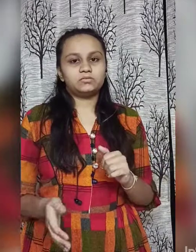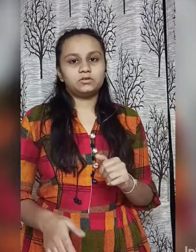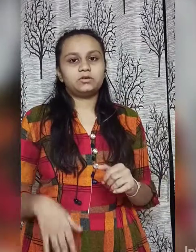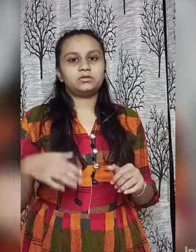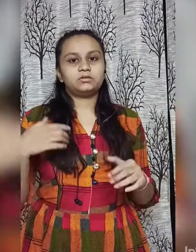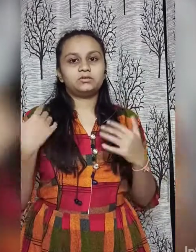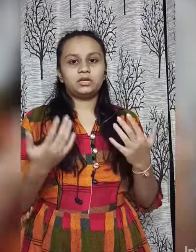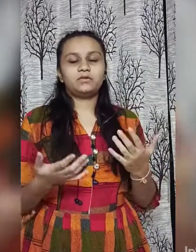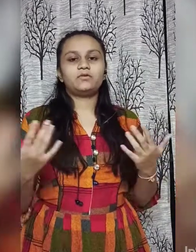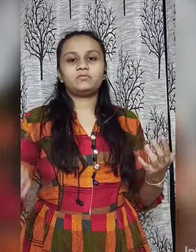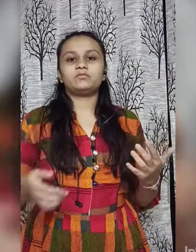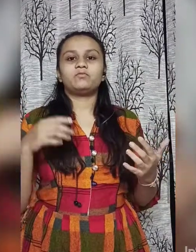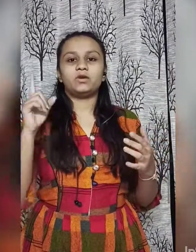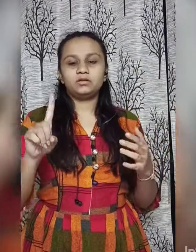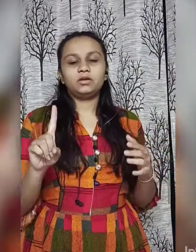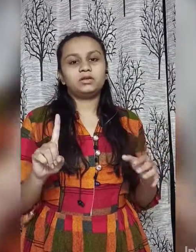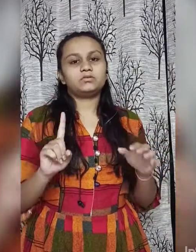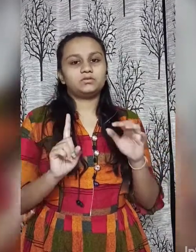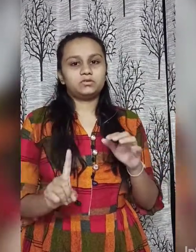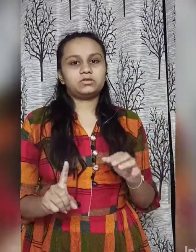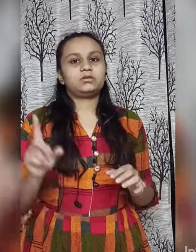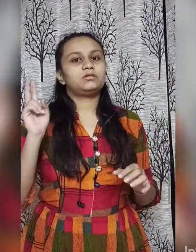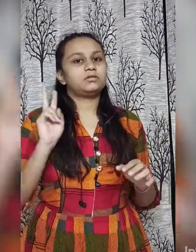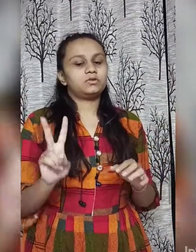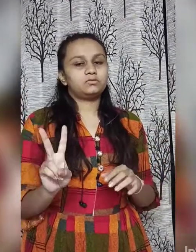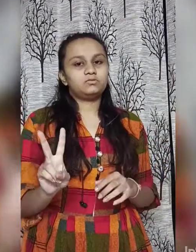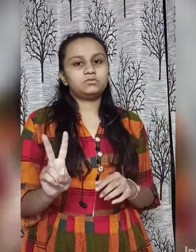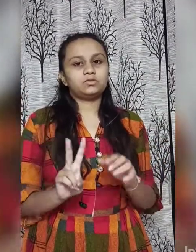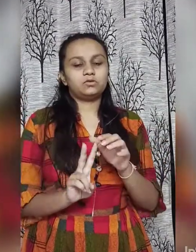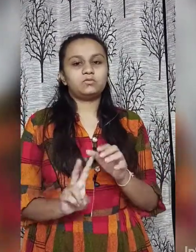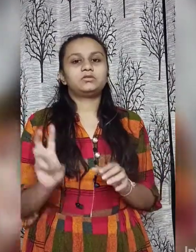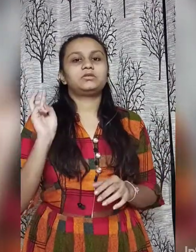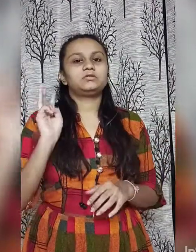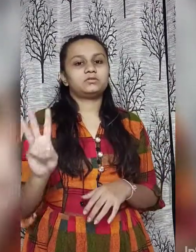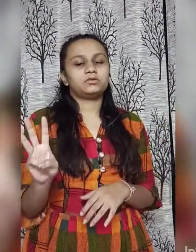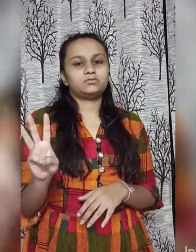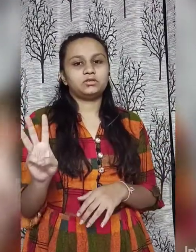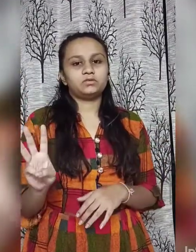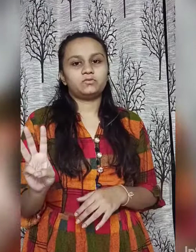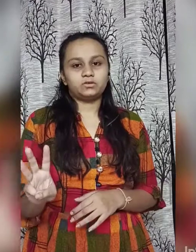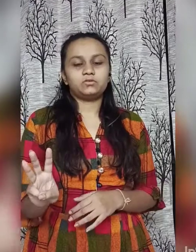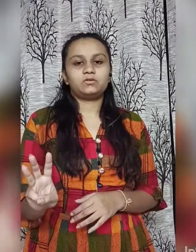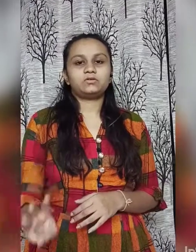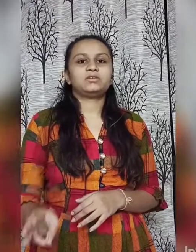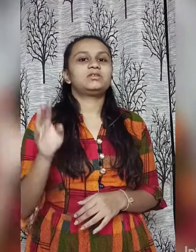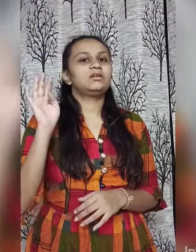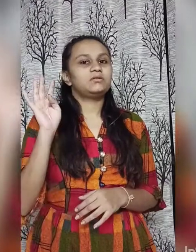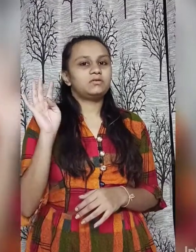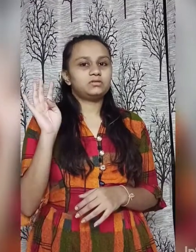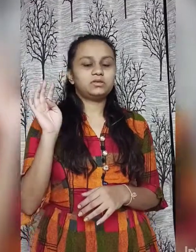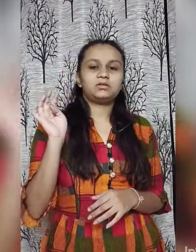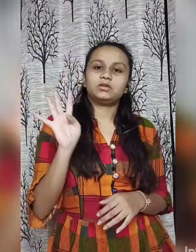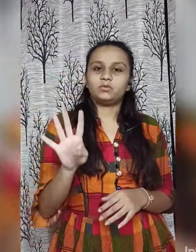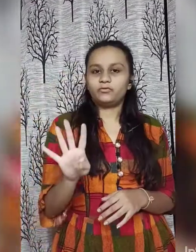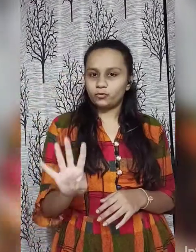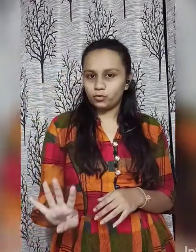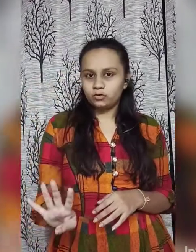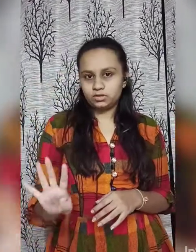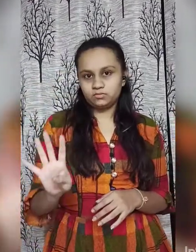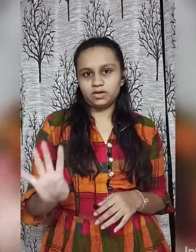textbook, starting from number 1 unit costing, number 2 job costing, number 3 contract or terminal costing, number 4